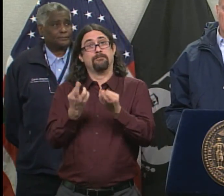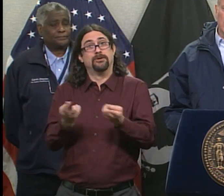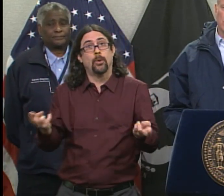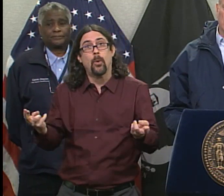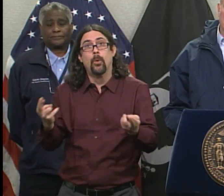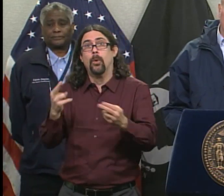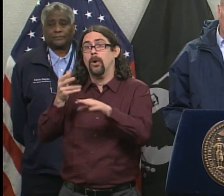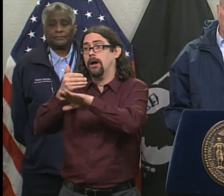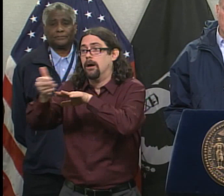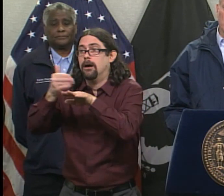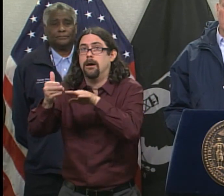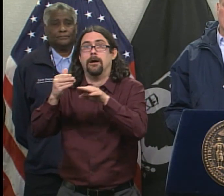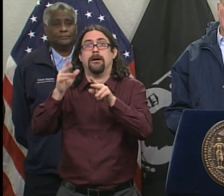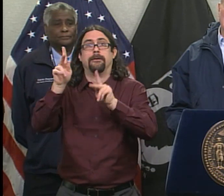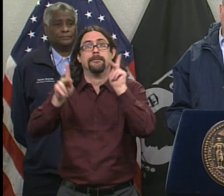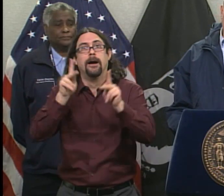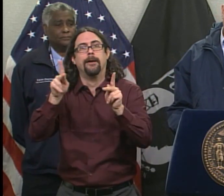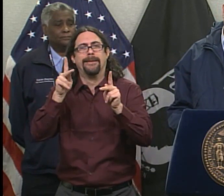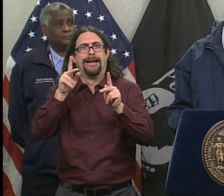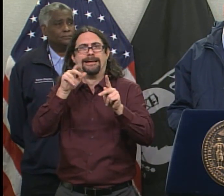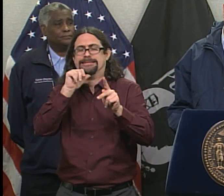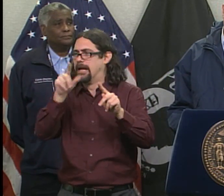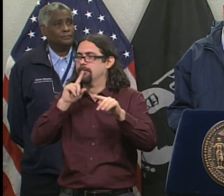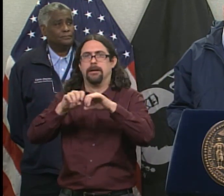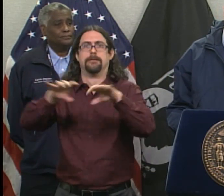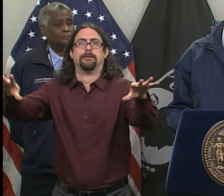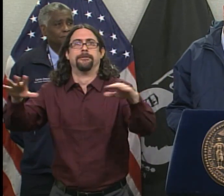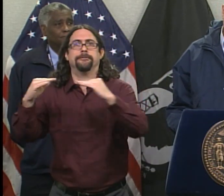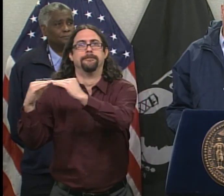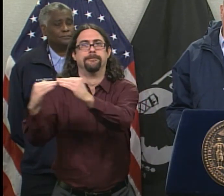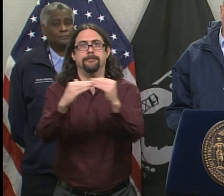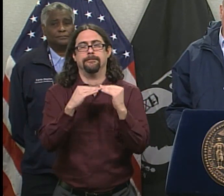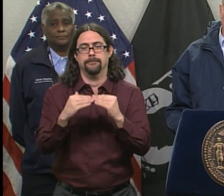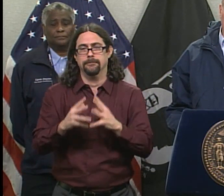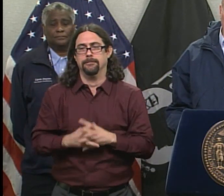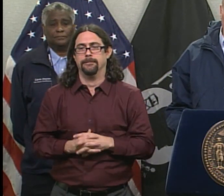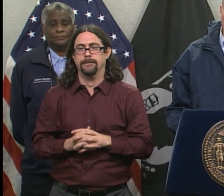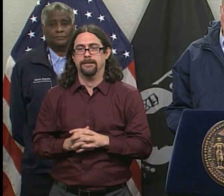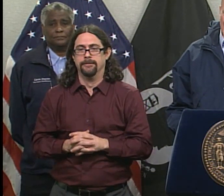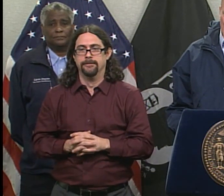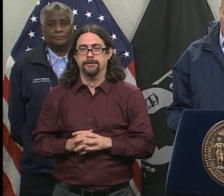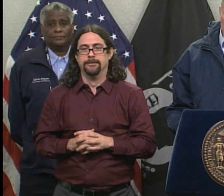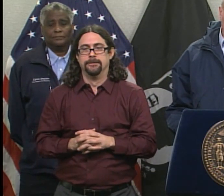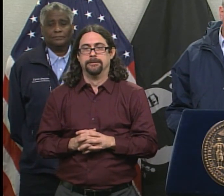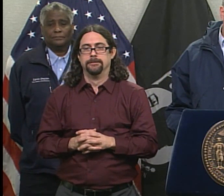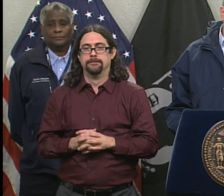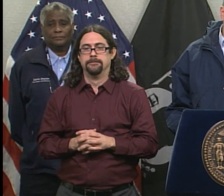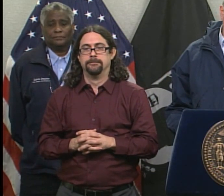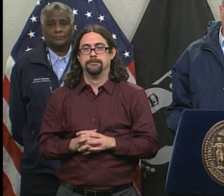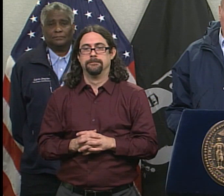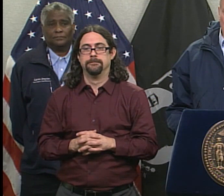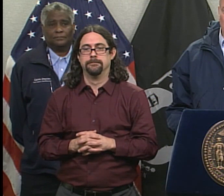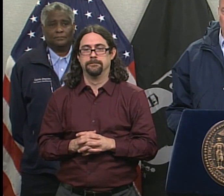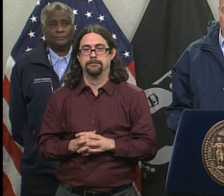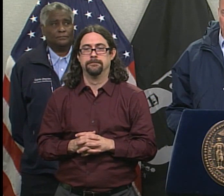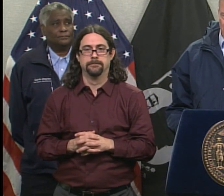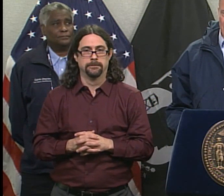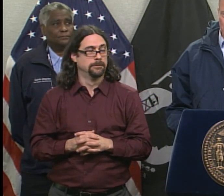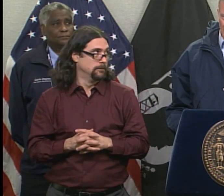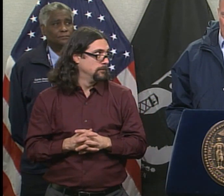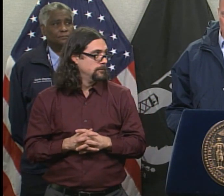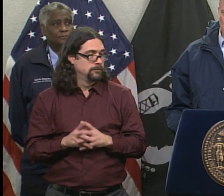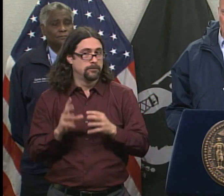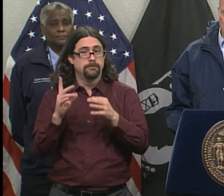pulling resources off those boroughs and sending them to Queens. That's why we have 60 more pieces of equipment in Queens now. Grand total of